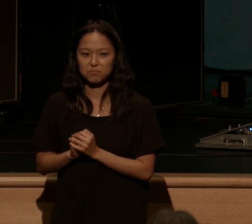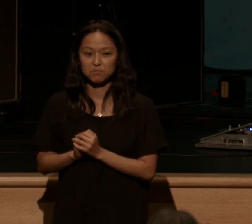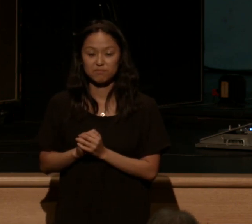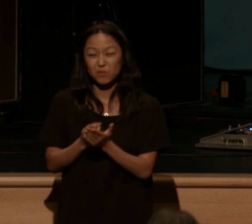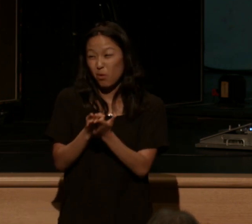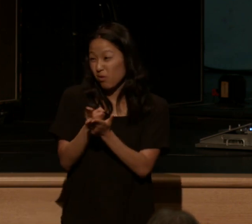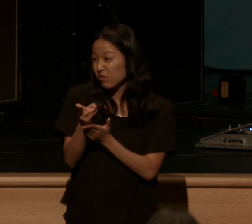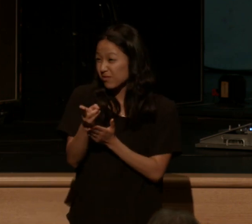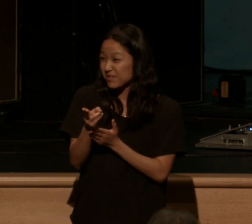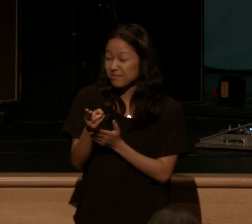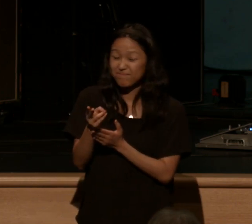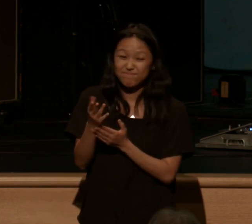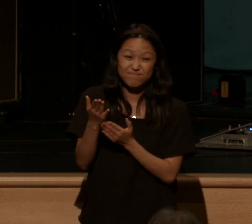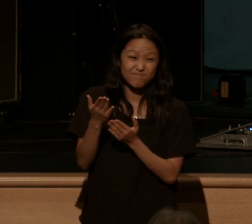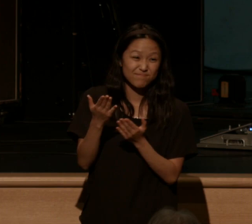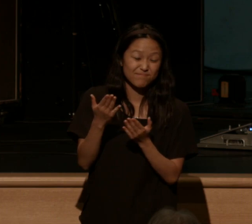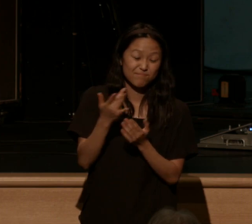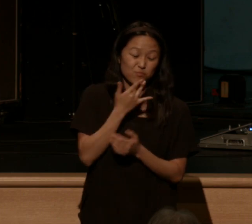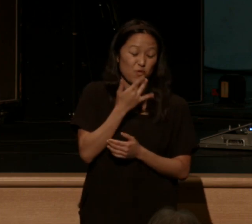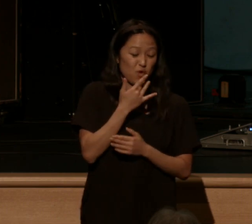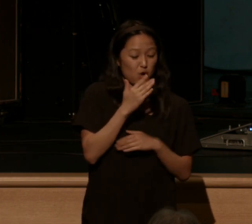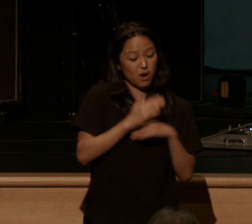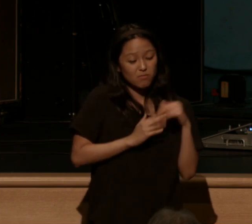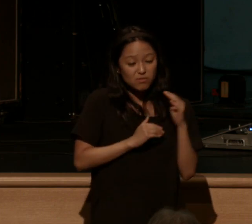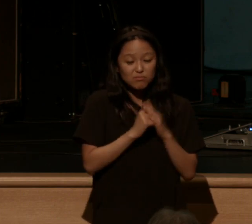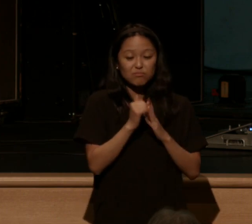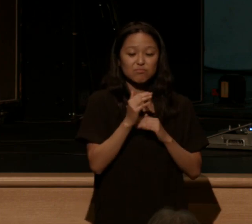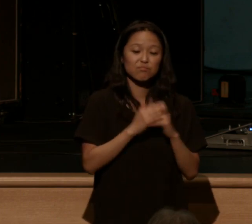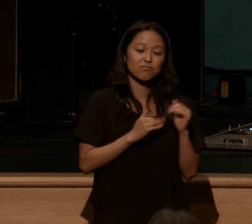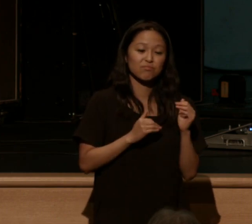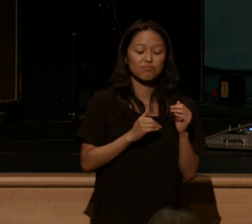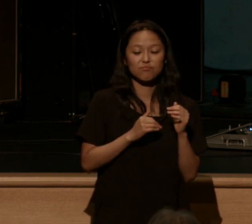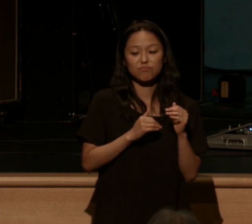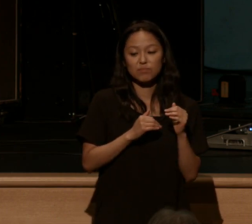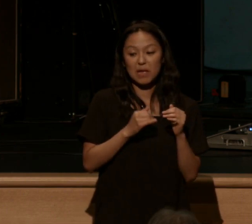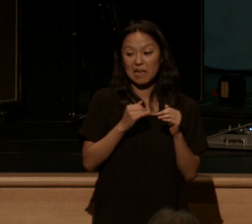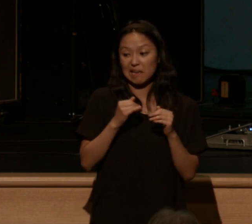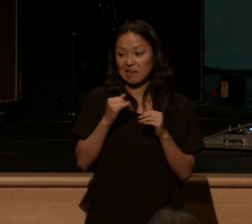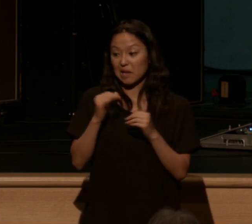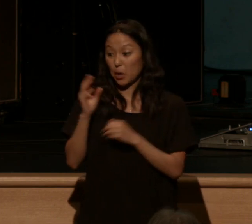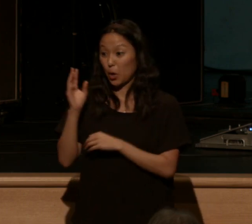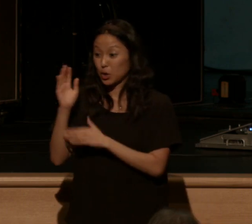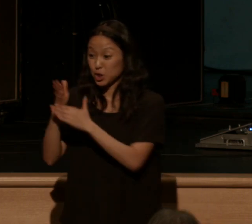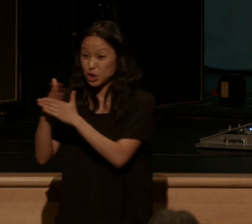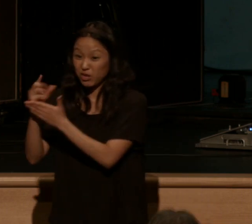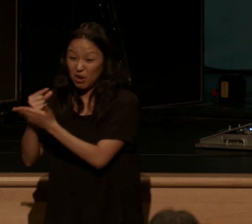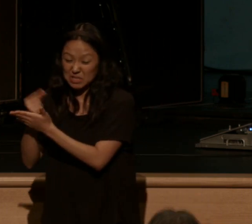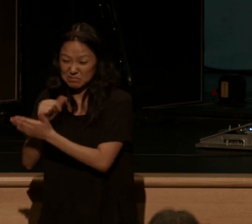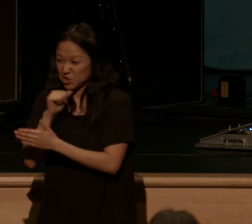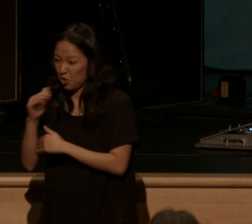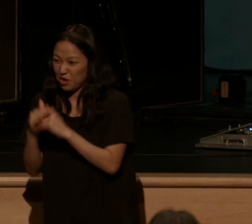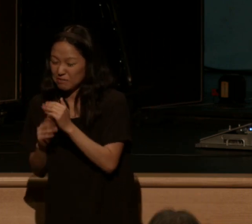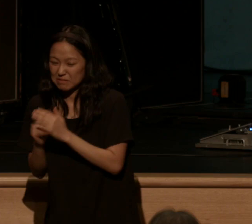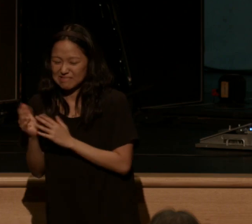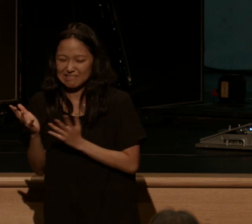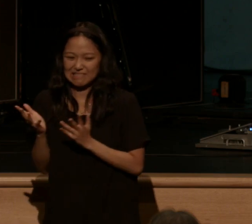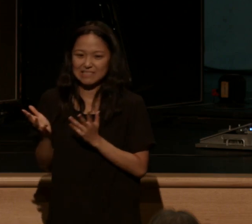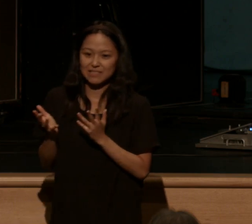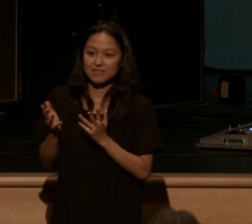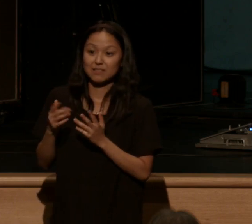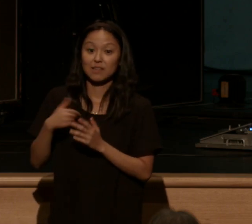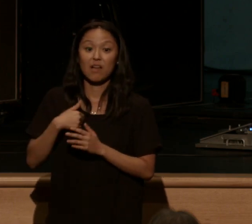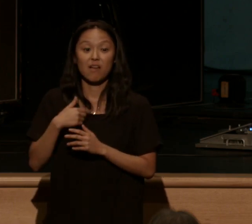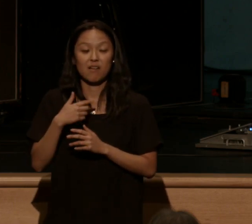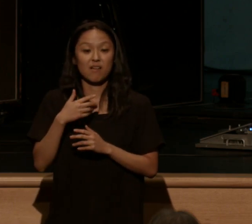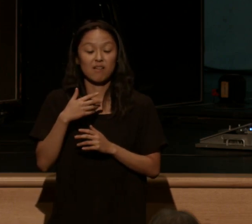Let's just be honest, we just love our comfort more than being uncomfortable in witnessing for Jesus Christ. I heard evangelism